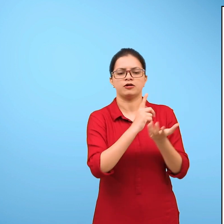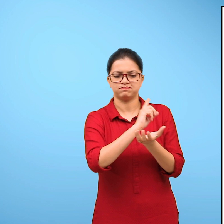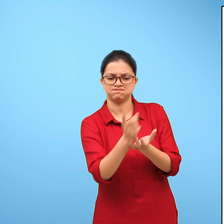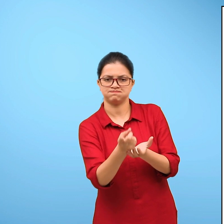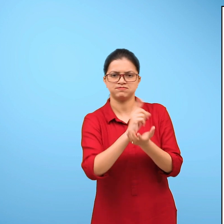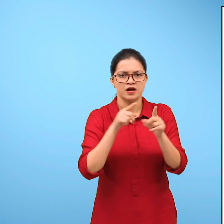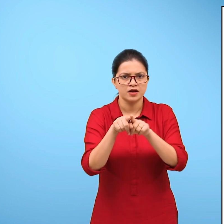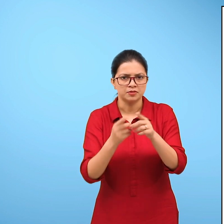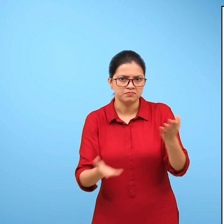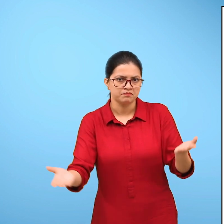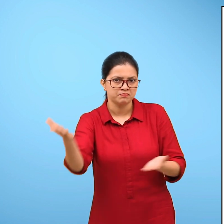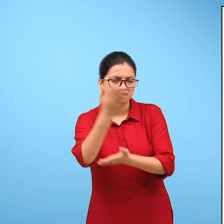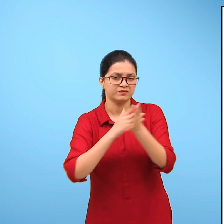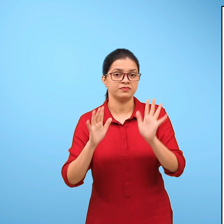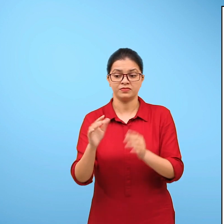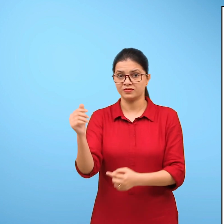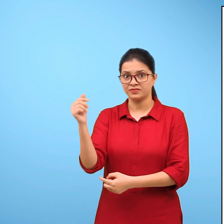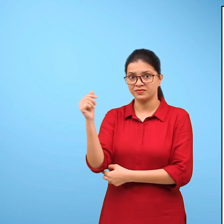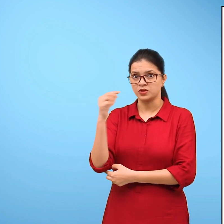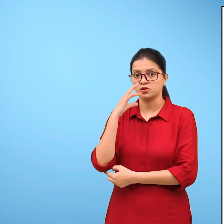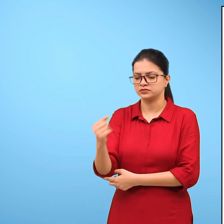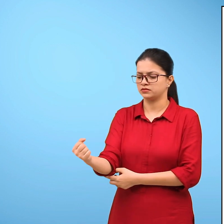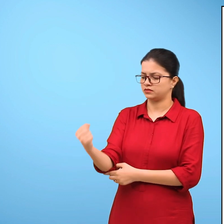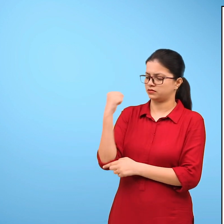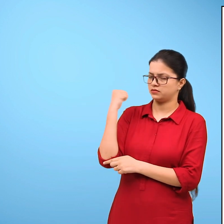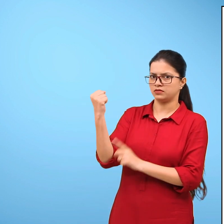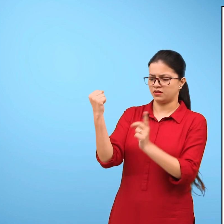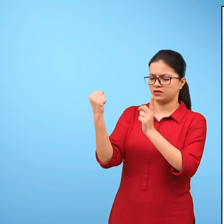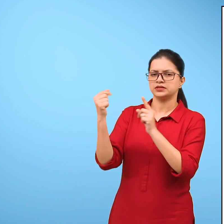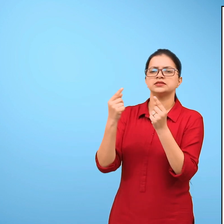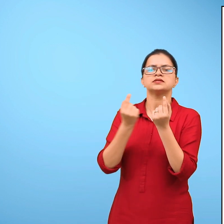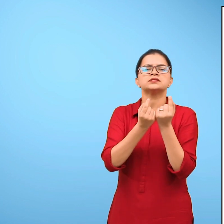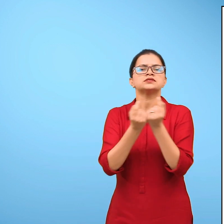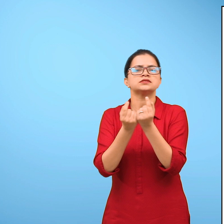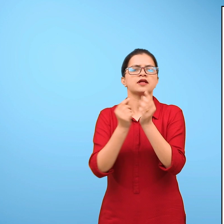The elbow has a hinge joint that allows only a back and forth movement.